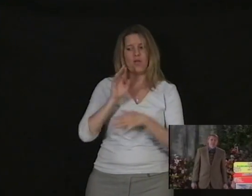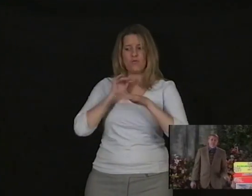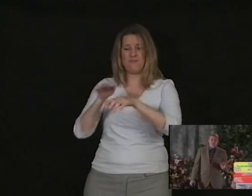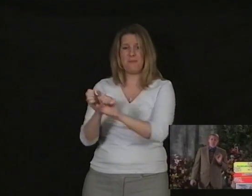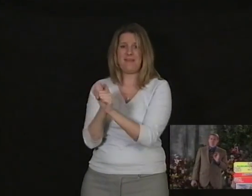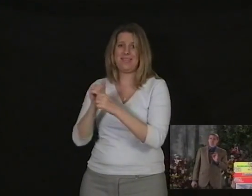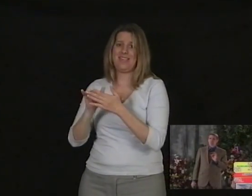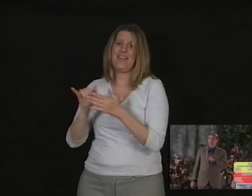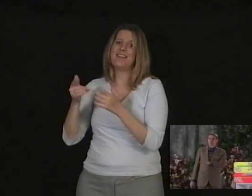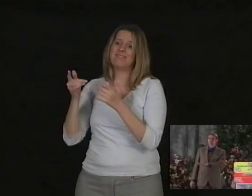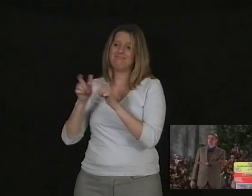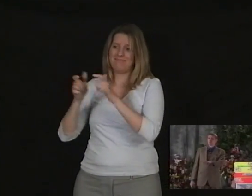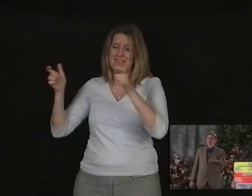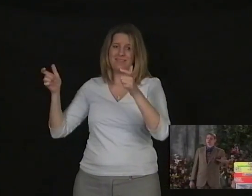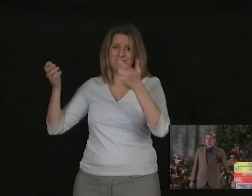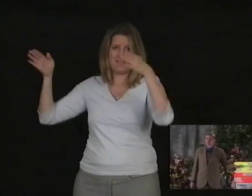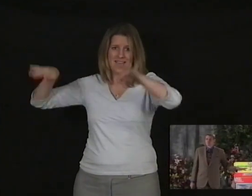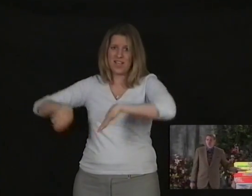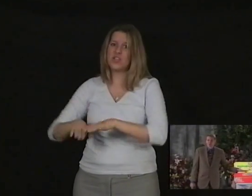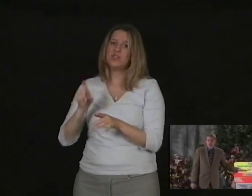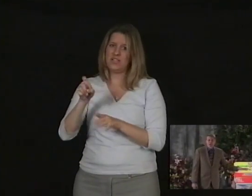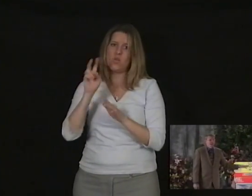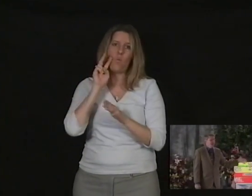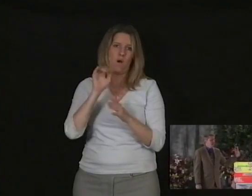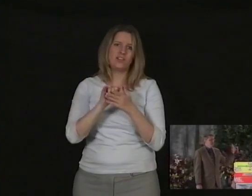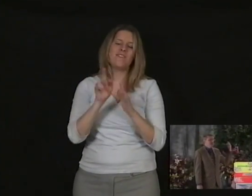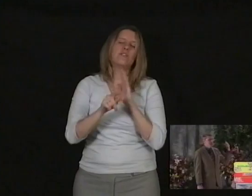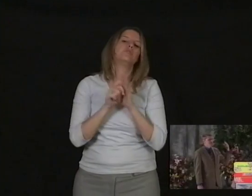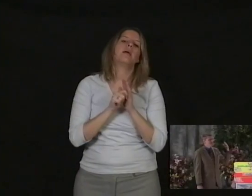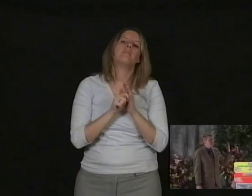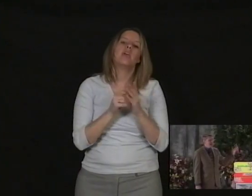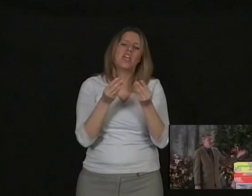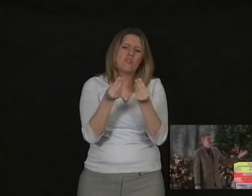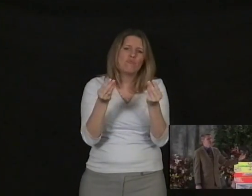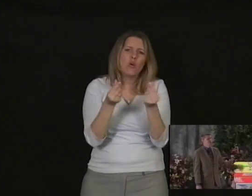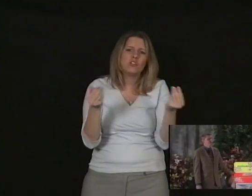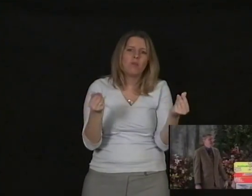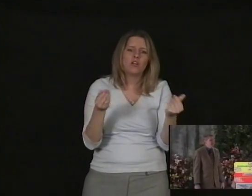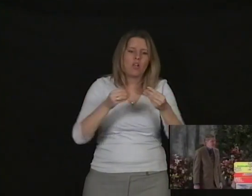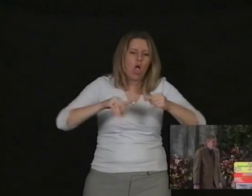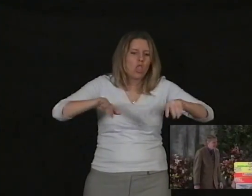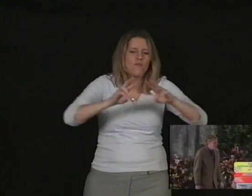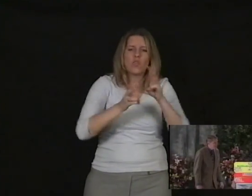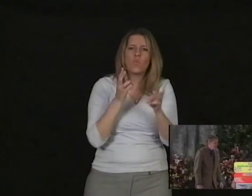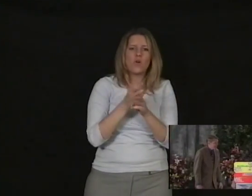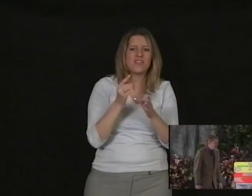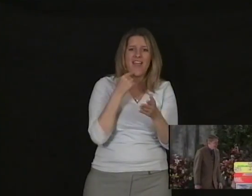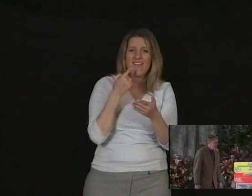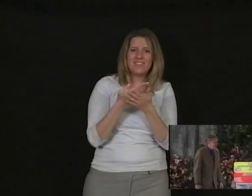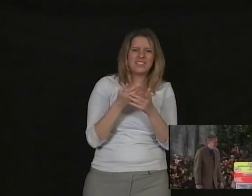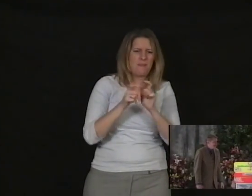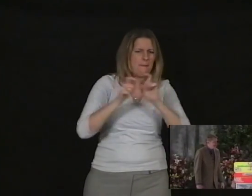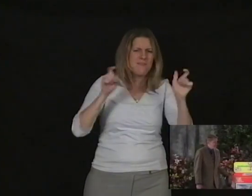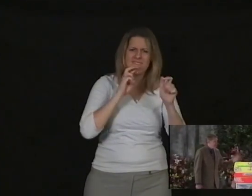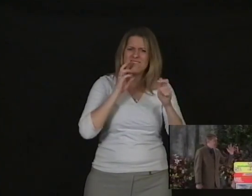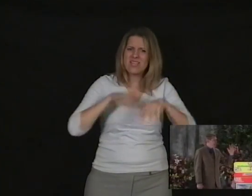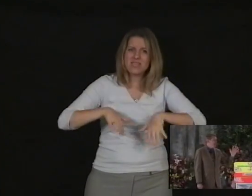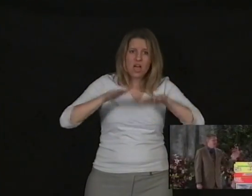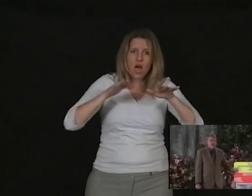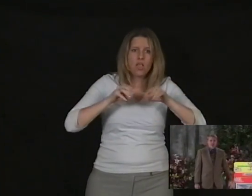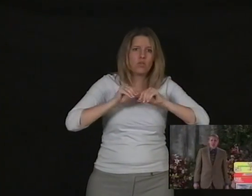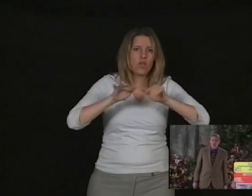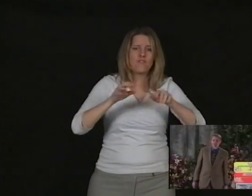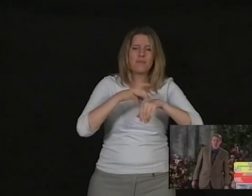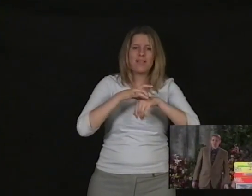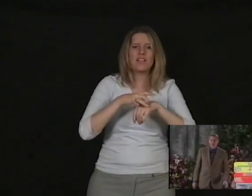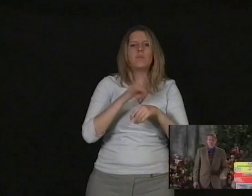4. Erosion marks all over this world are evidence of massive flooding on this planet. And we could spend